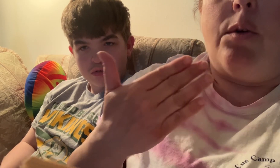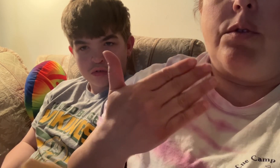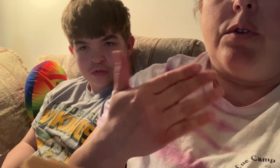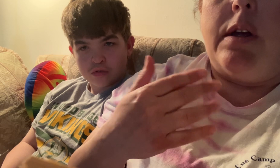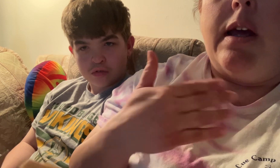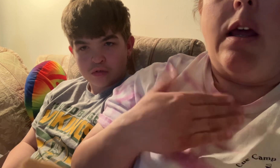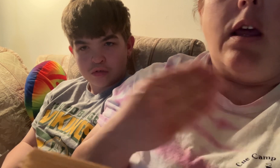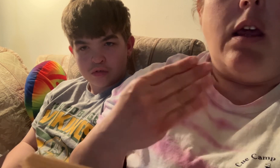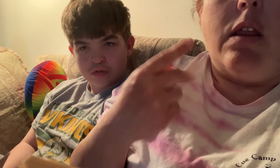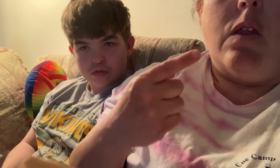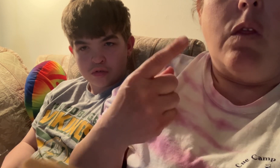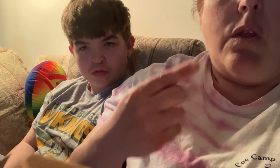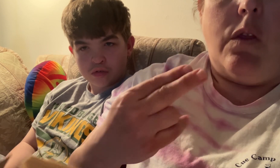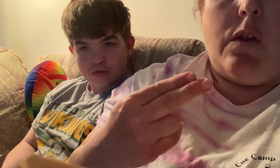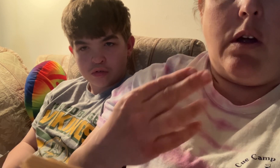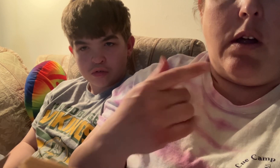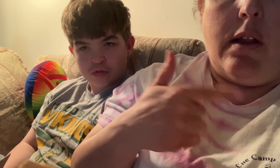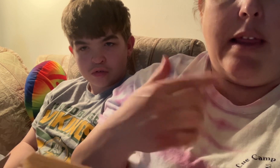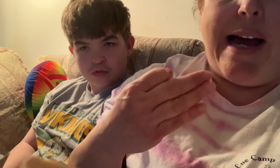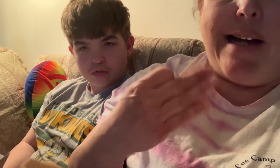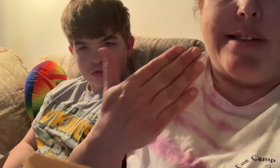out in the last